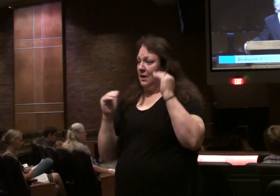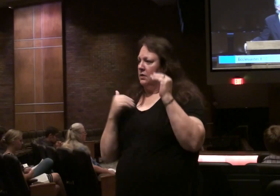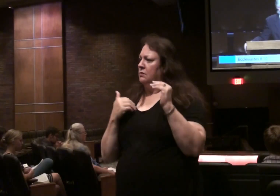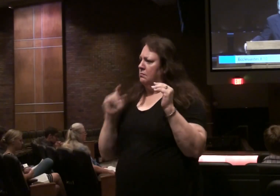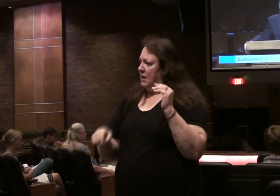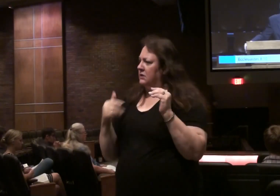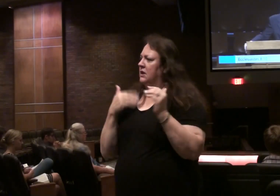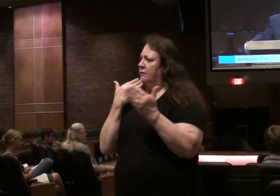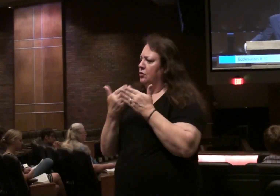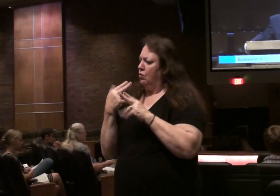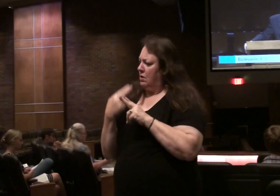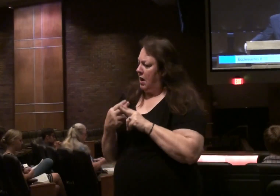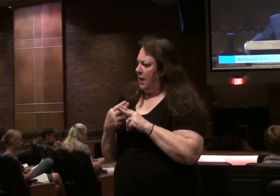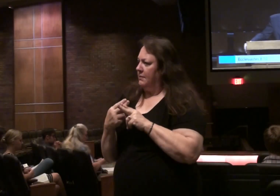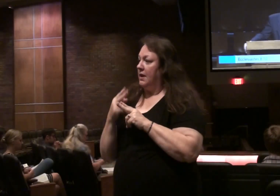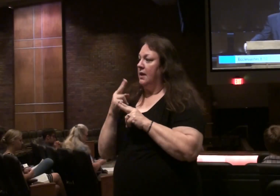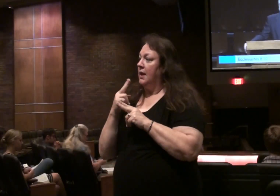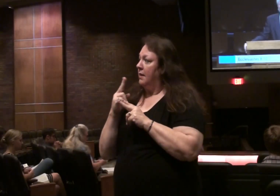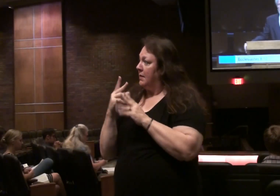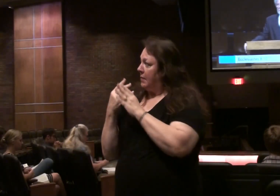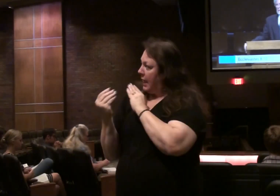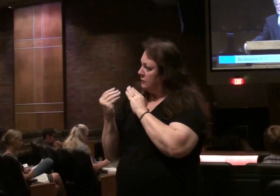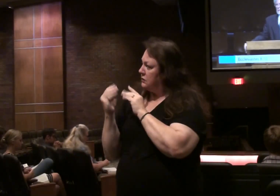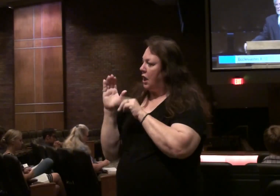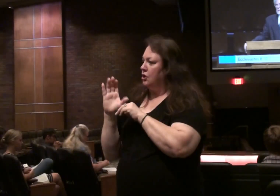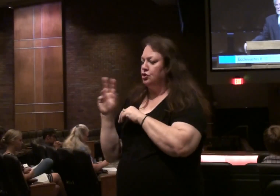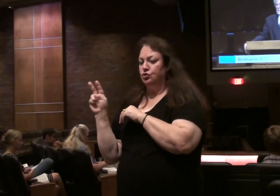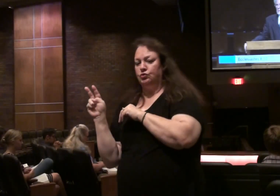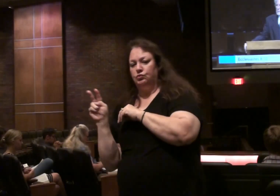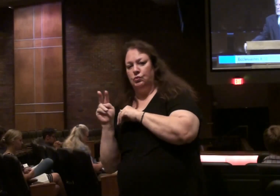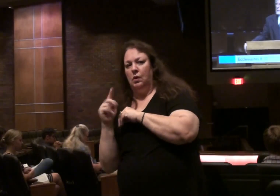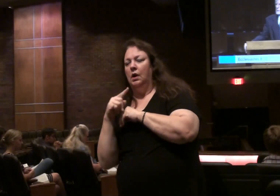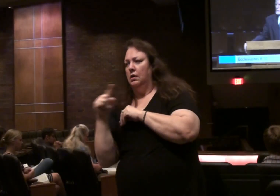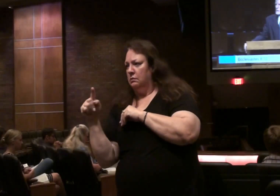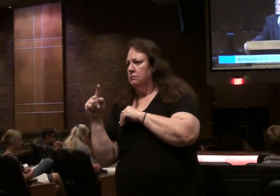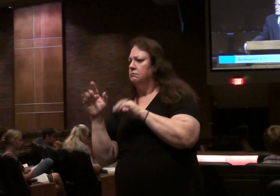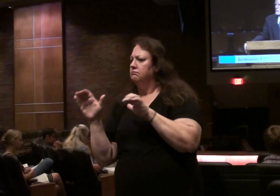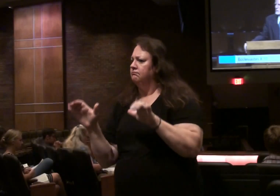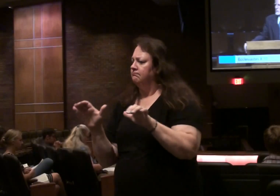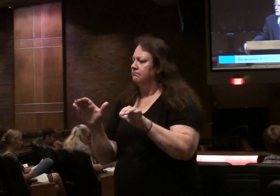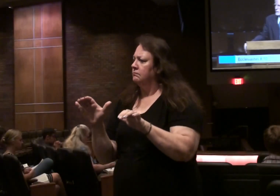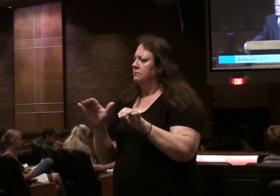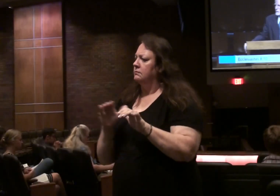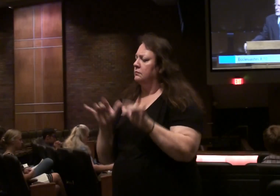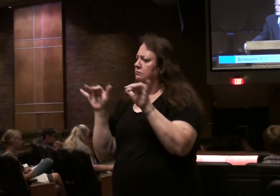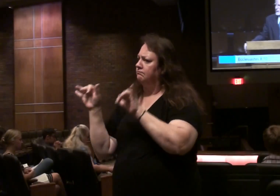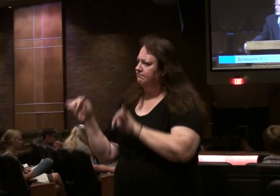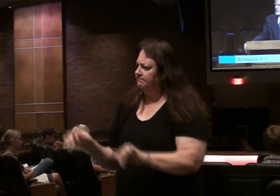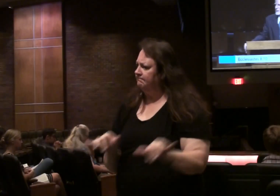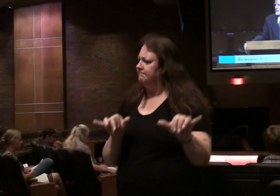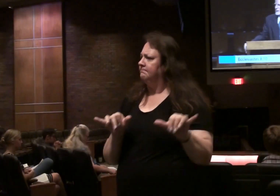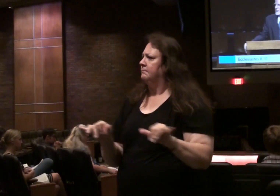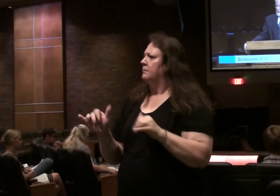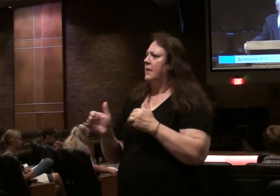good reputation of those who are outside the church family. We should conduct ourselves with a certain consistency.